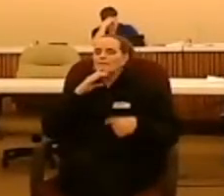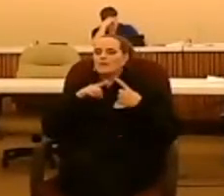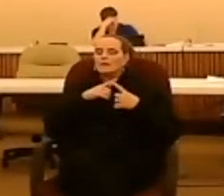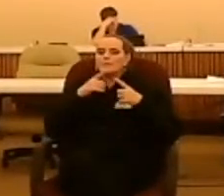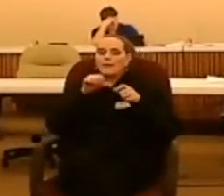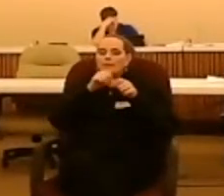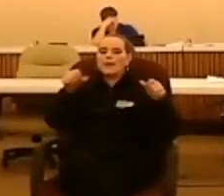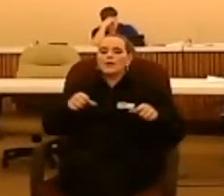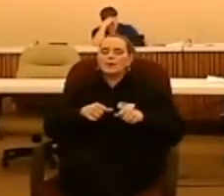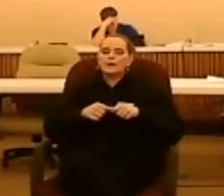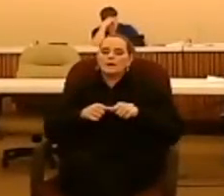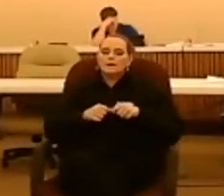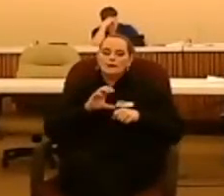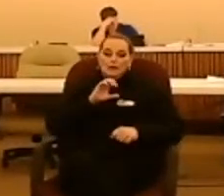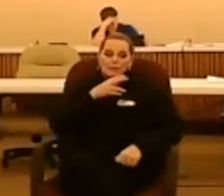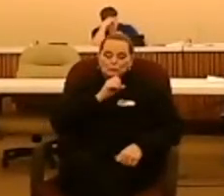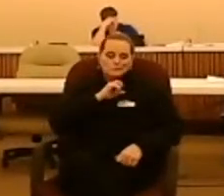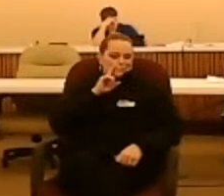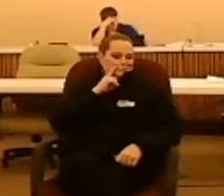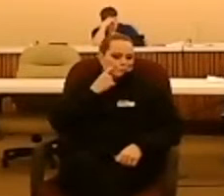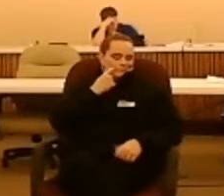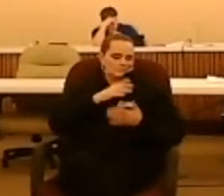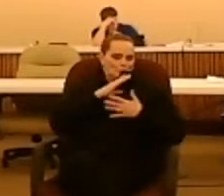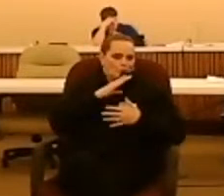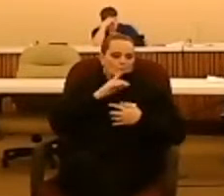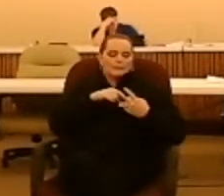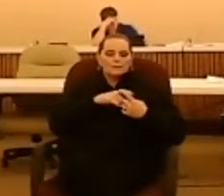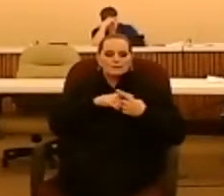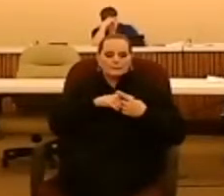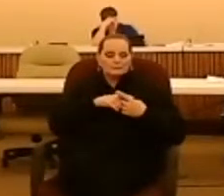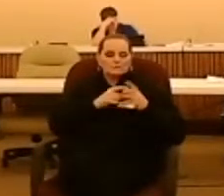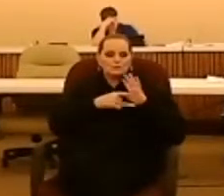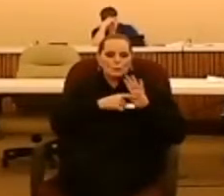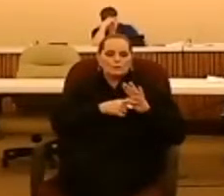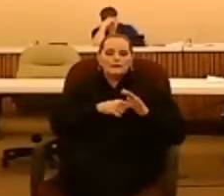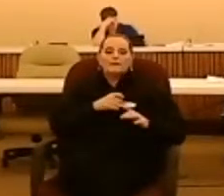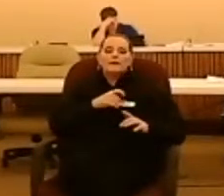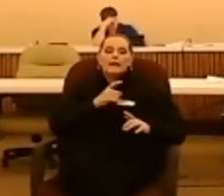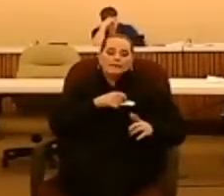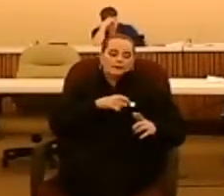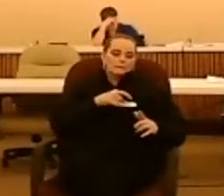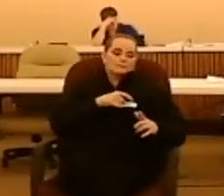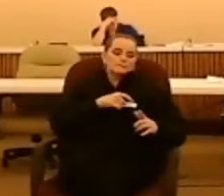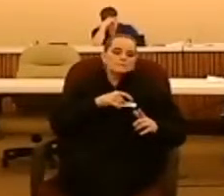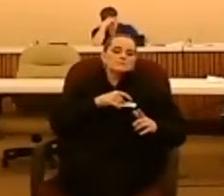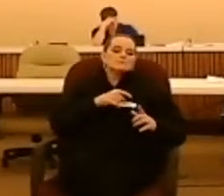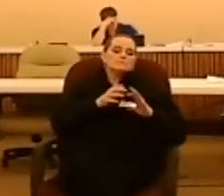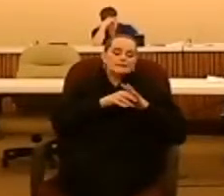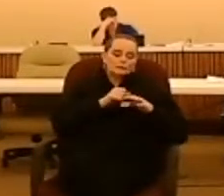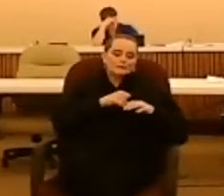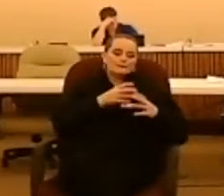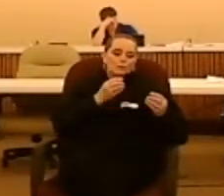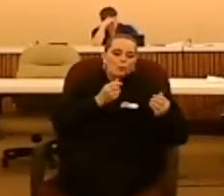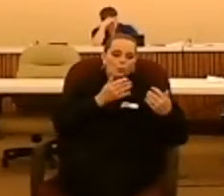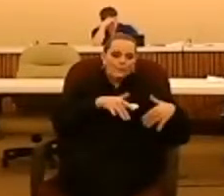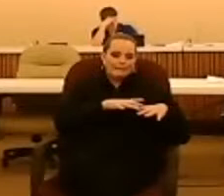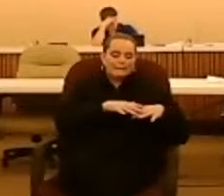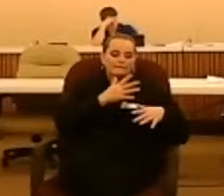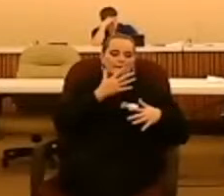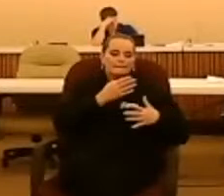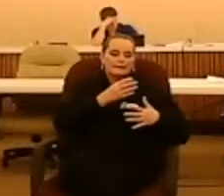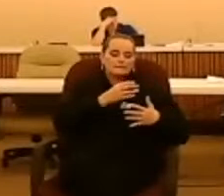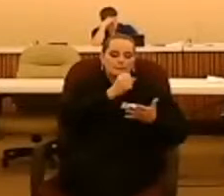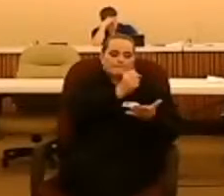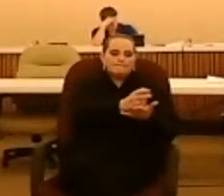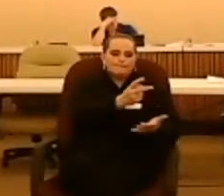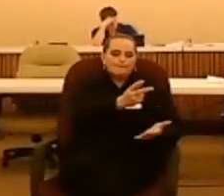area that Chris was just talking about that's already been delineated, and they're saying that is a wetland, and that's going to be valid for 5 years, and